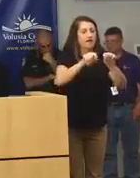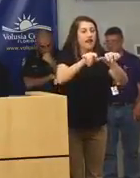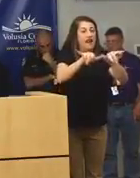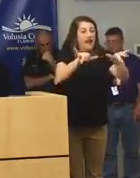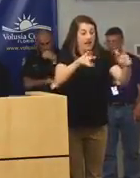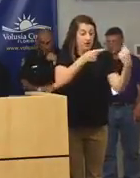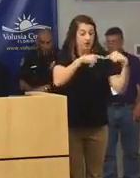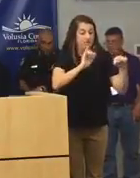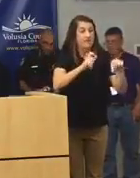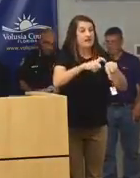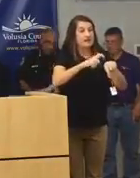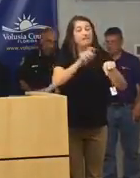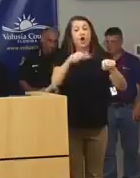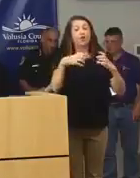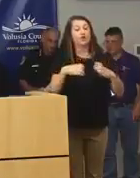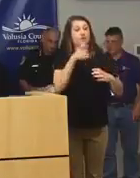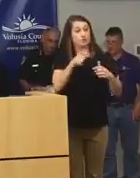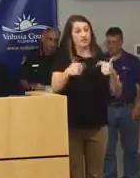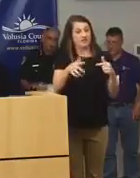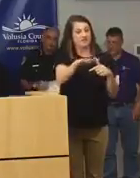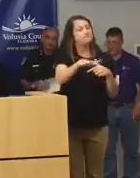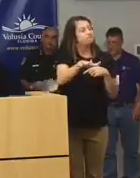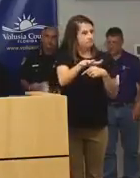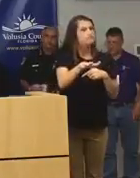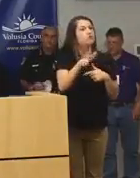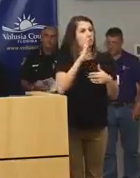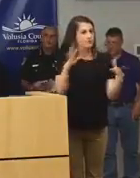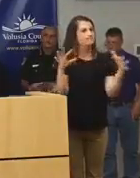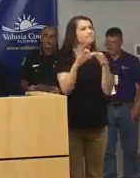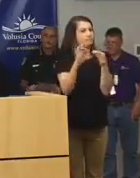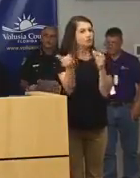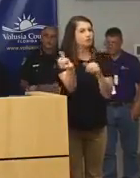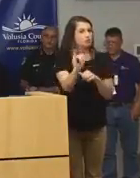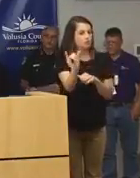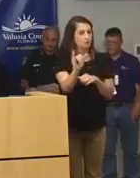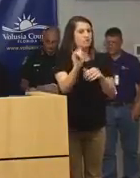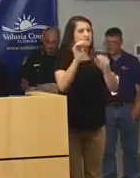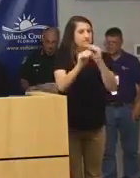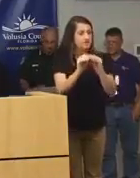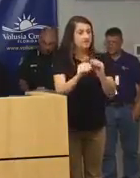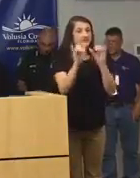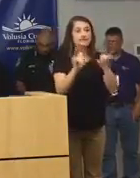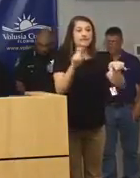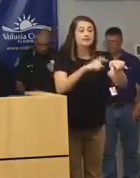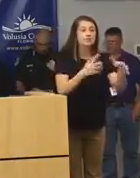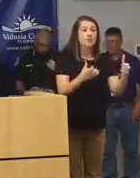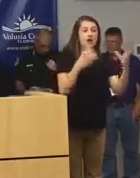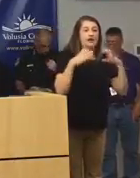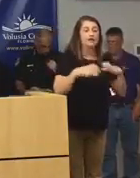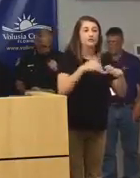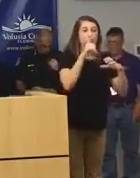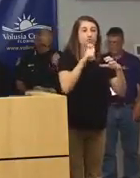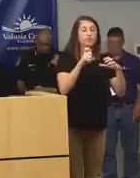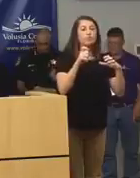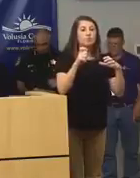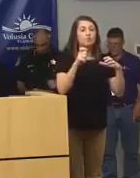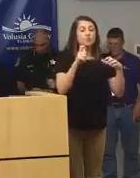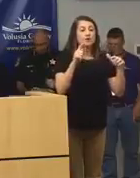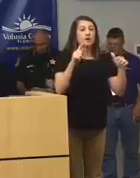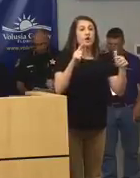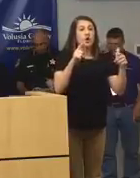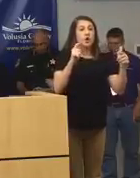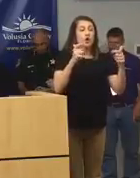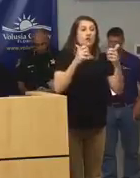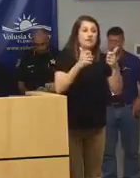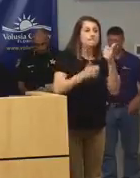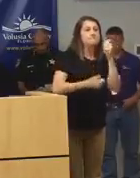during that time, other customers will also be restored. At the same time, we're looking at restoring customers to the power to the largest